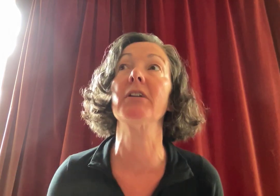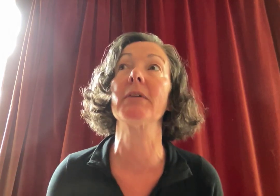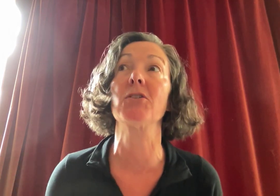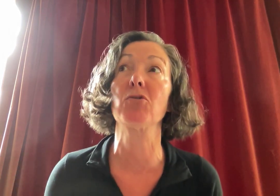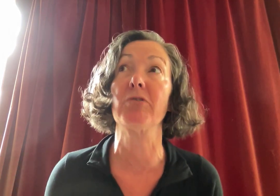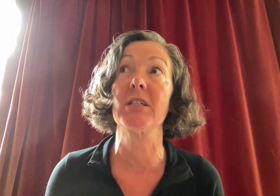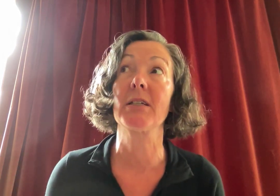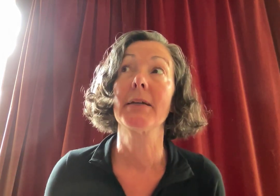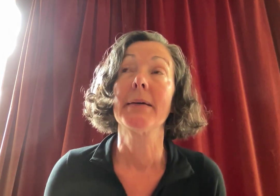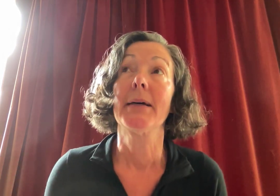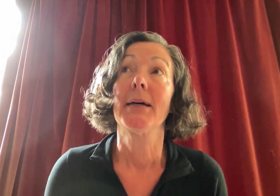in with the stories.